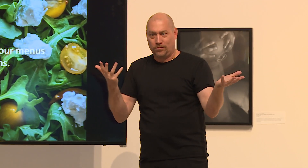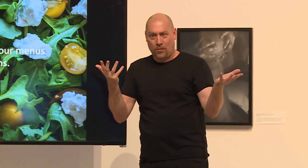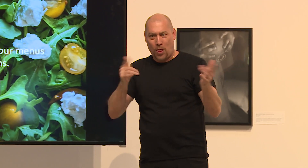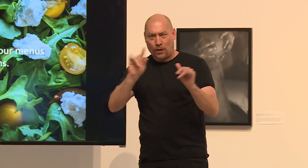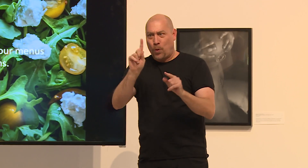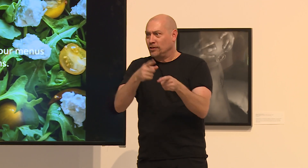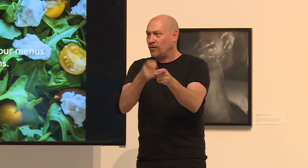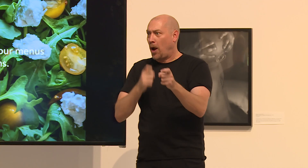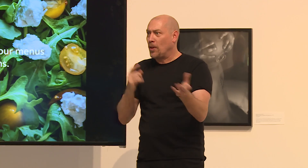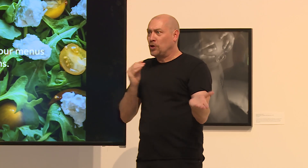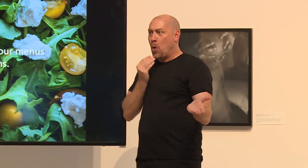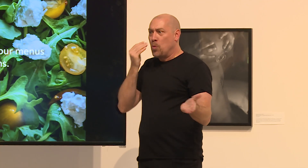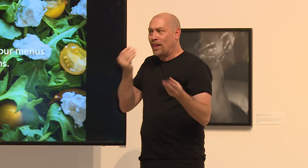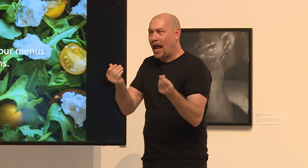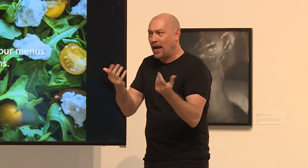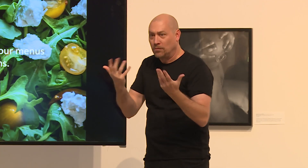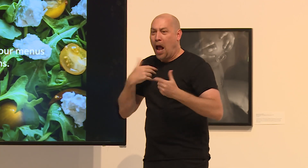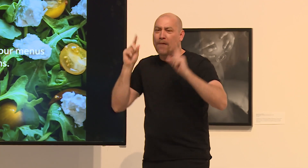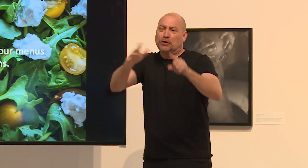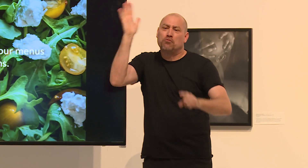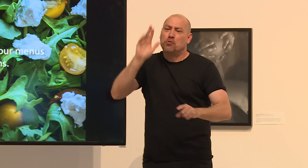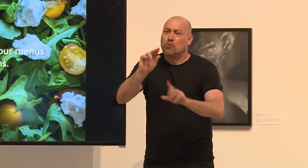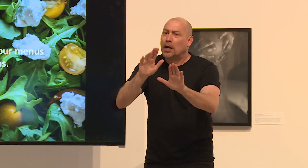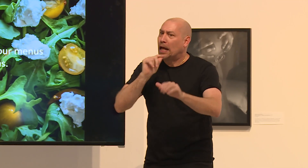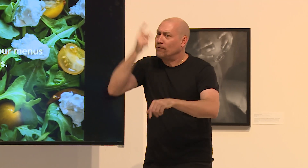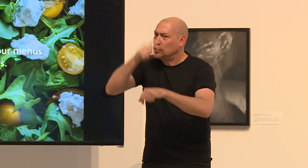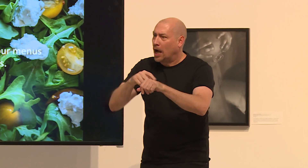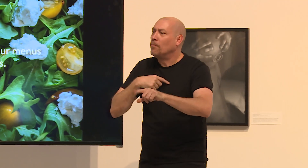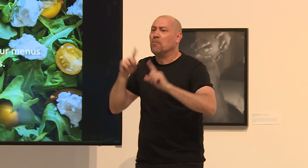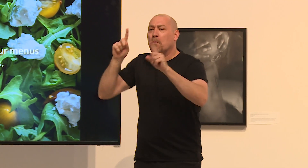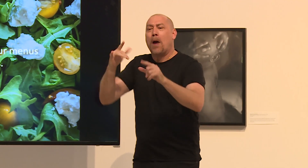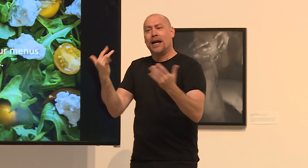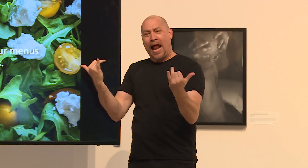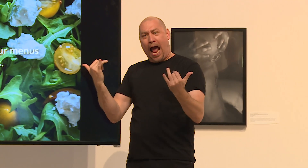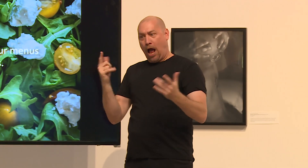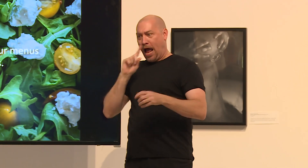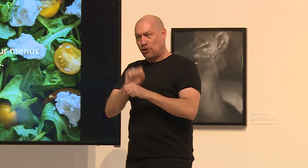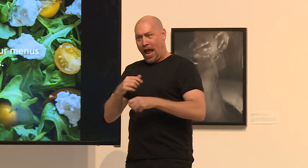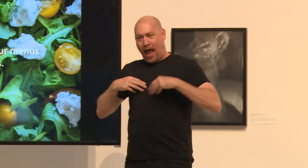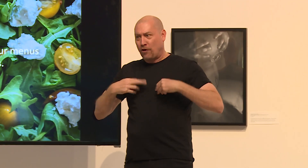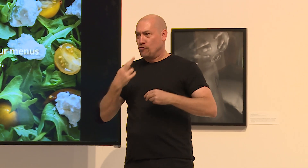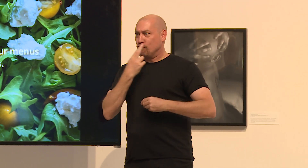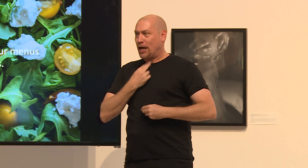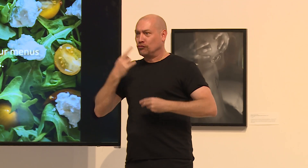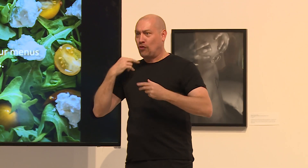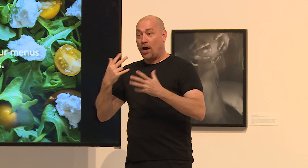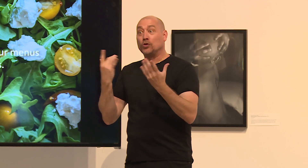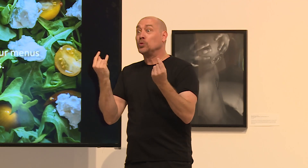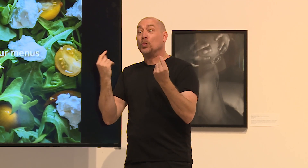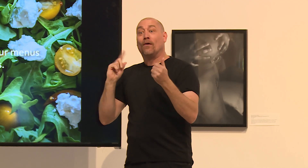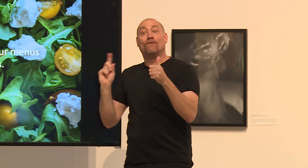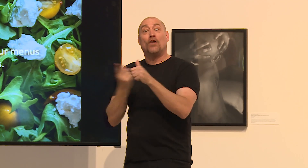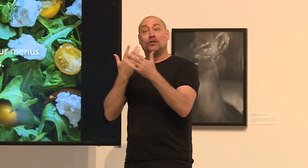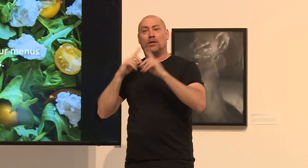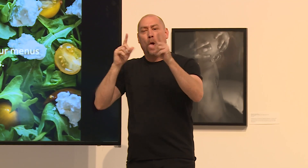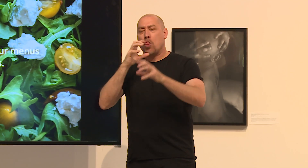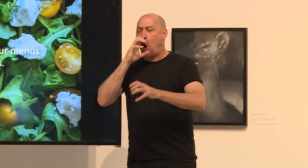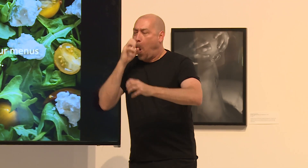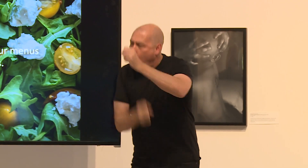there is amazing. But it's amazing because everything is homegrown, locally sourced. And we